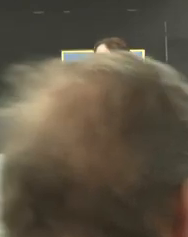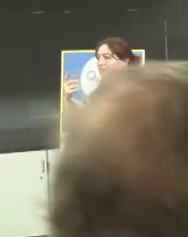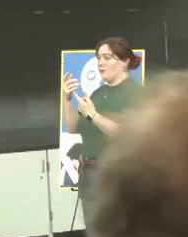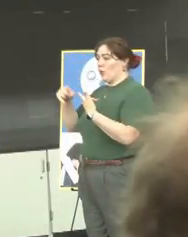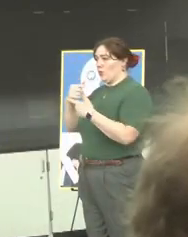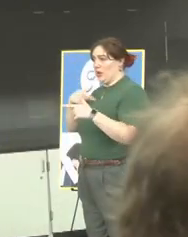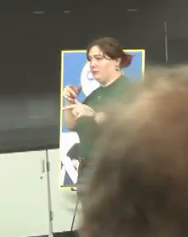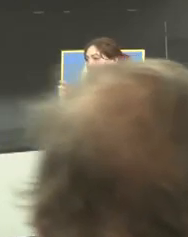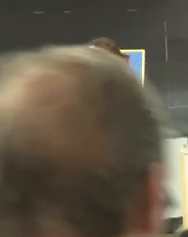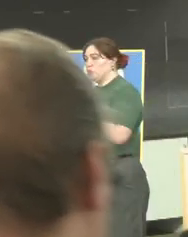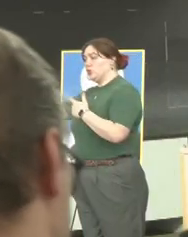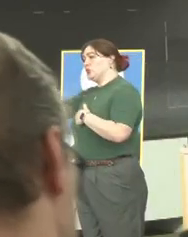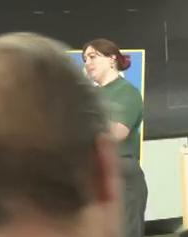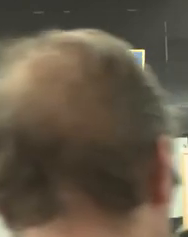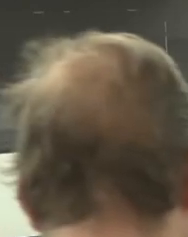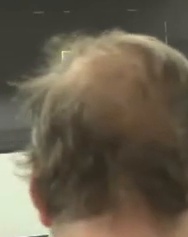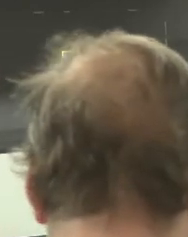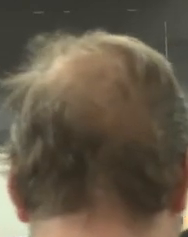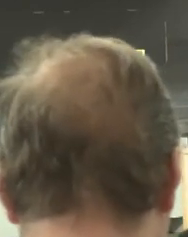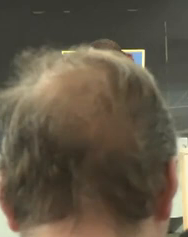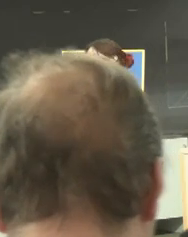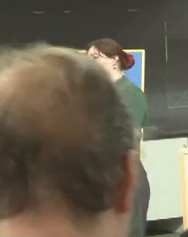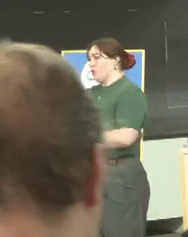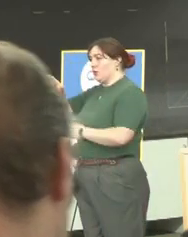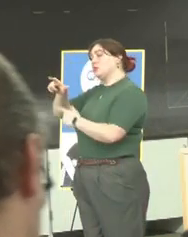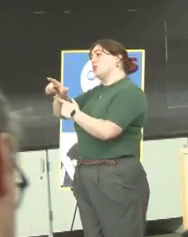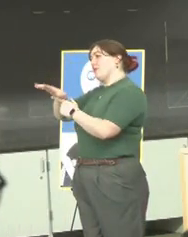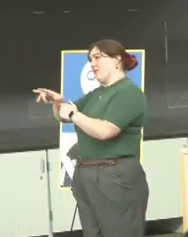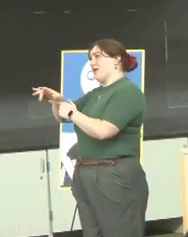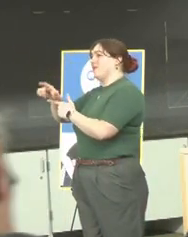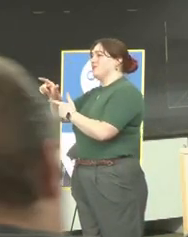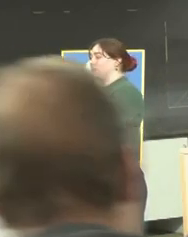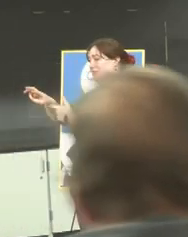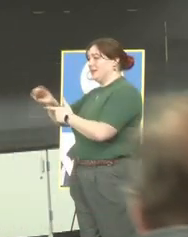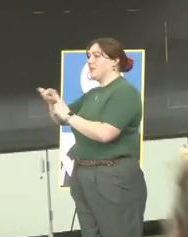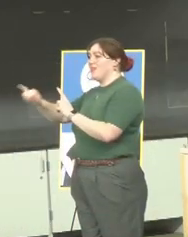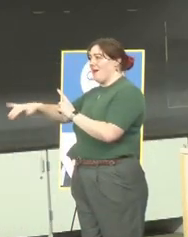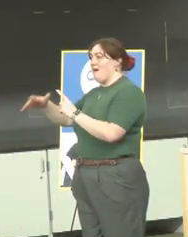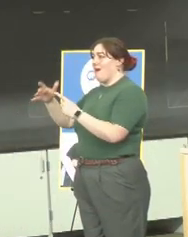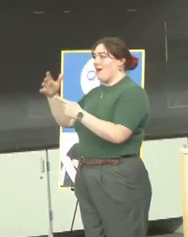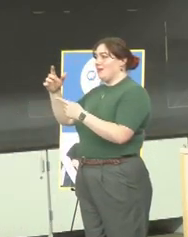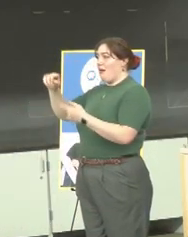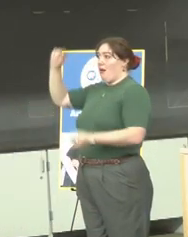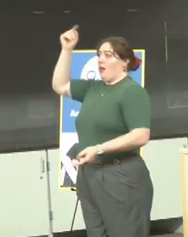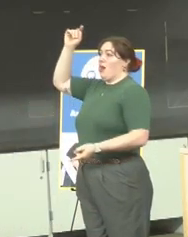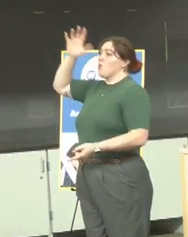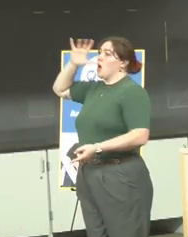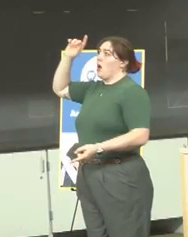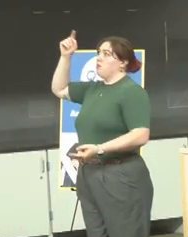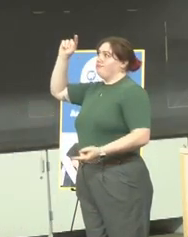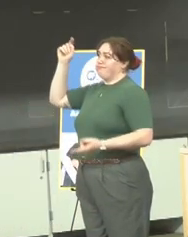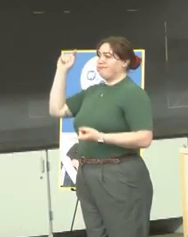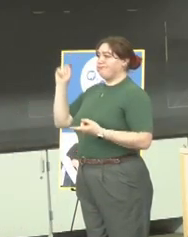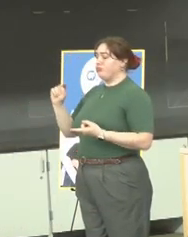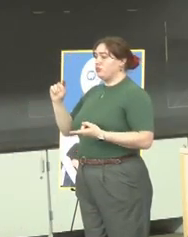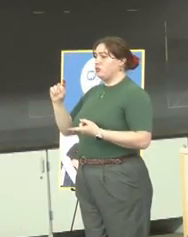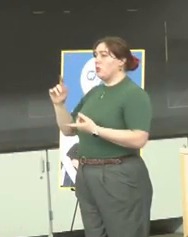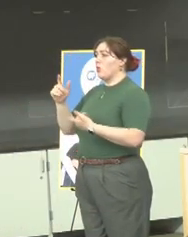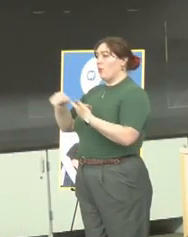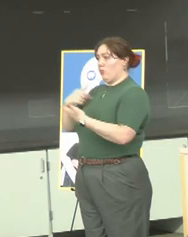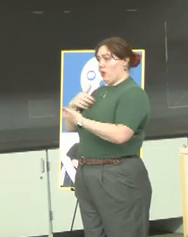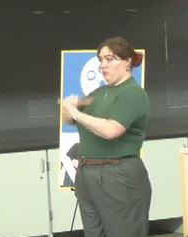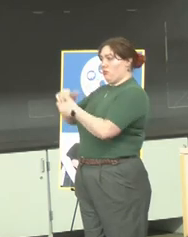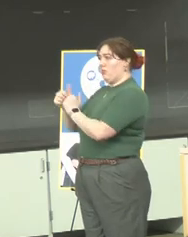of actions and activities. But we're going to need that gap to be closed through our work with the legislature.